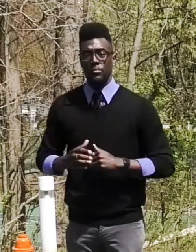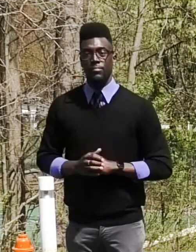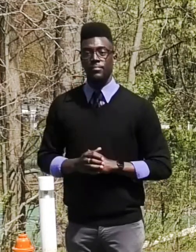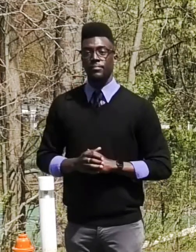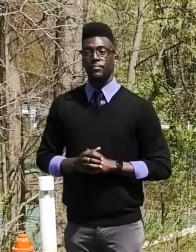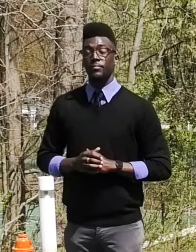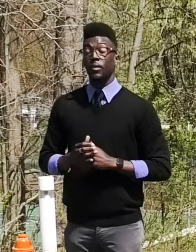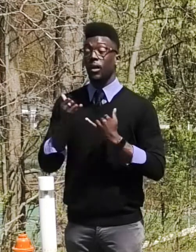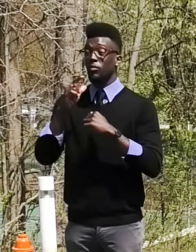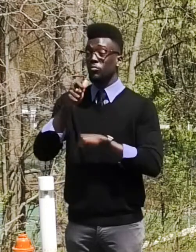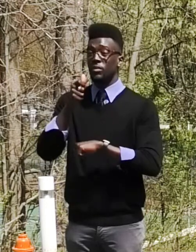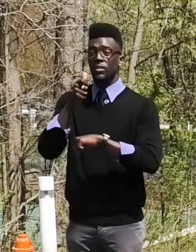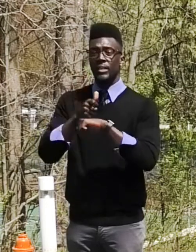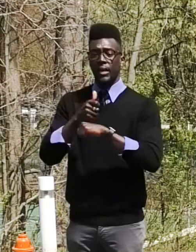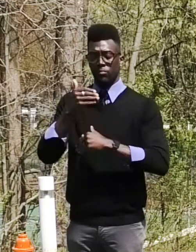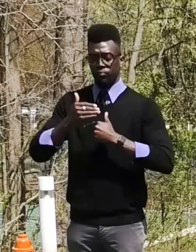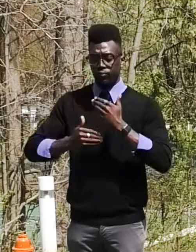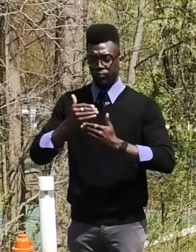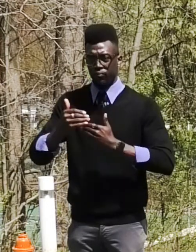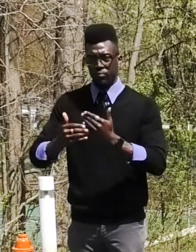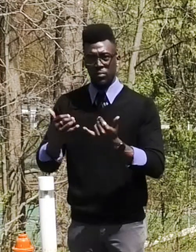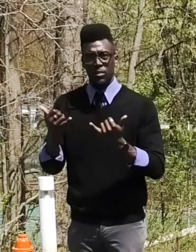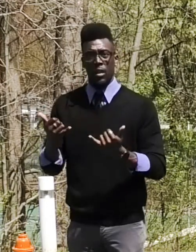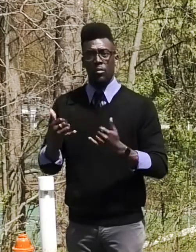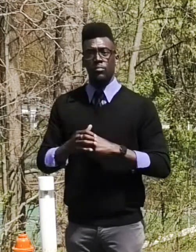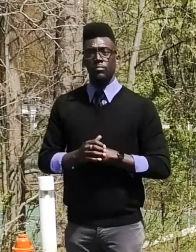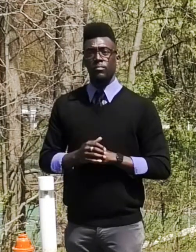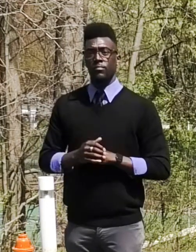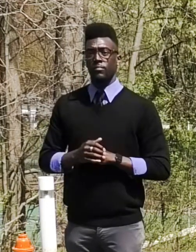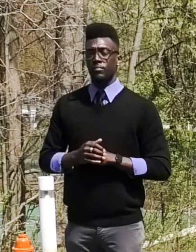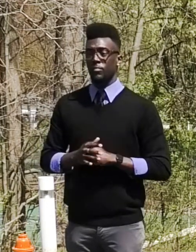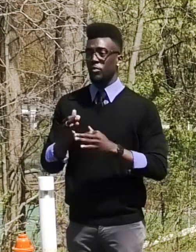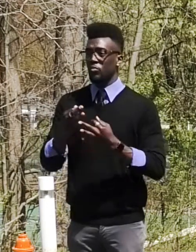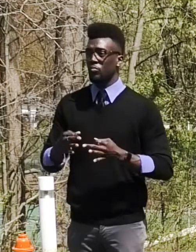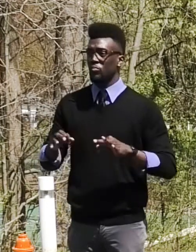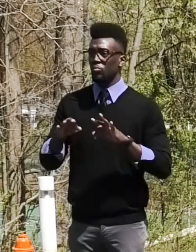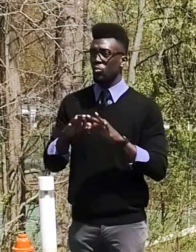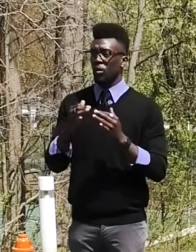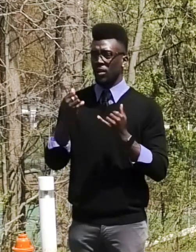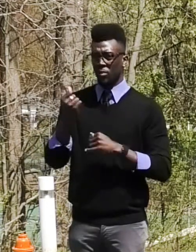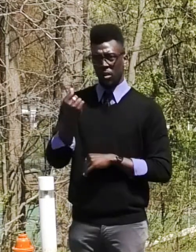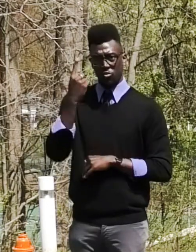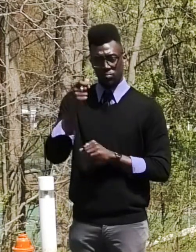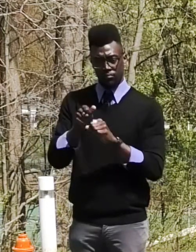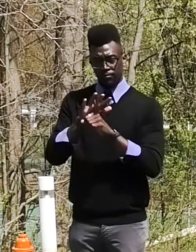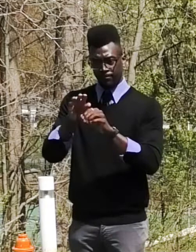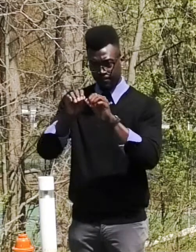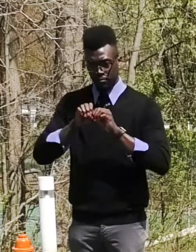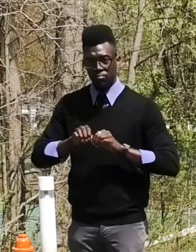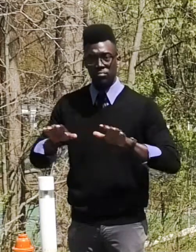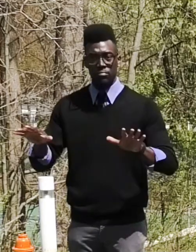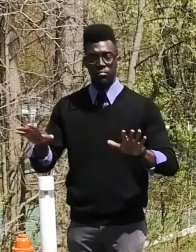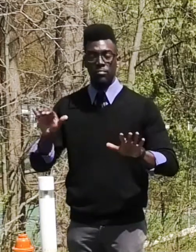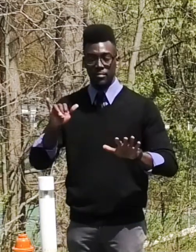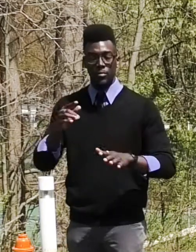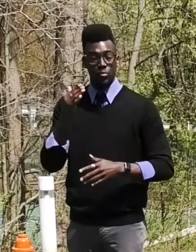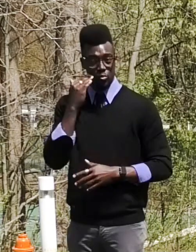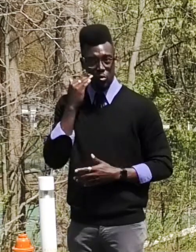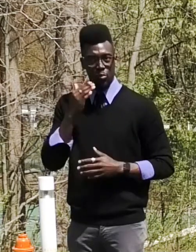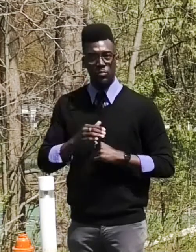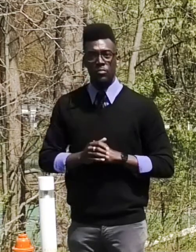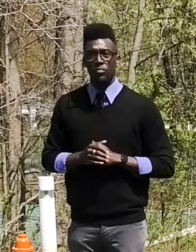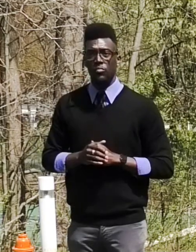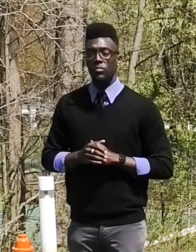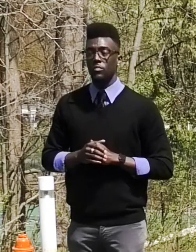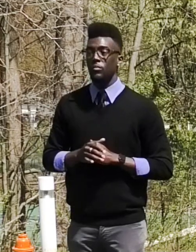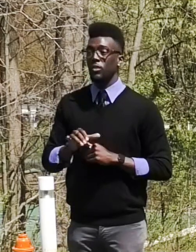what we're going through now. And the significance of now is that we're in a pandemic, as we all know. And I Google, if you hurry